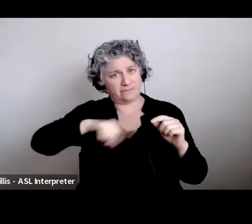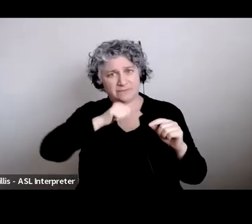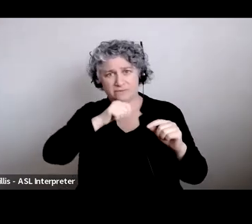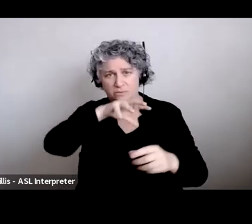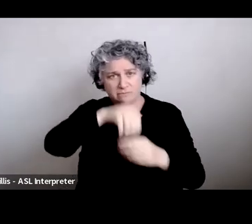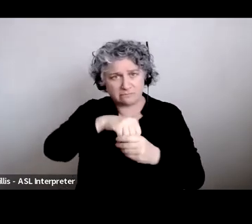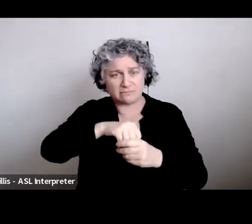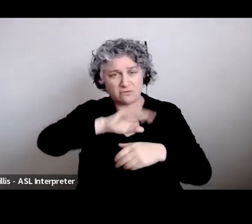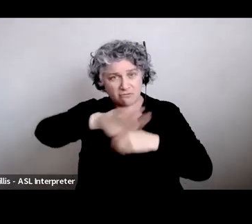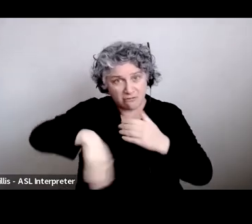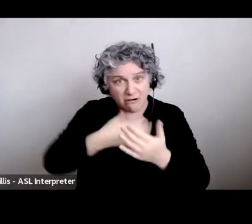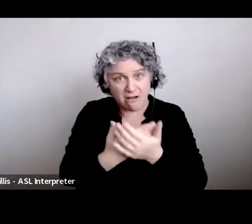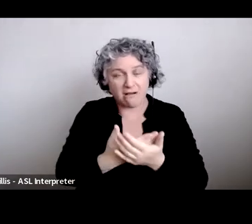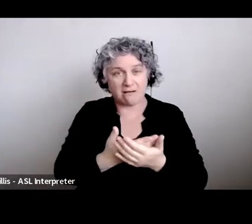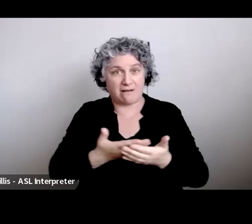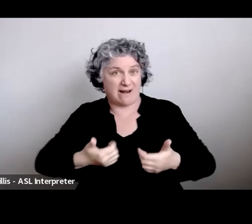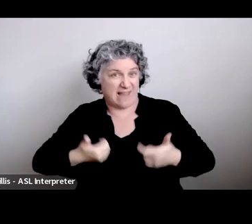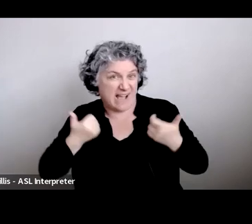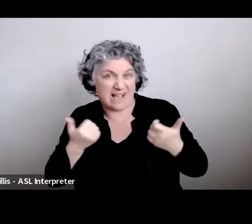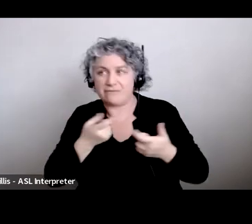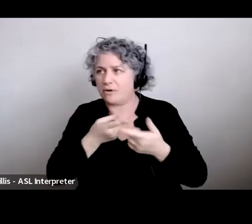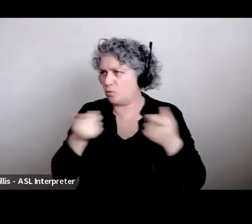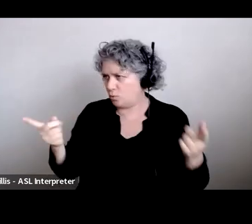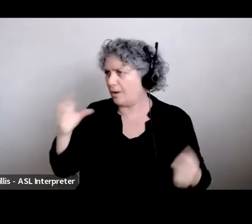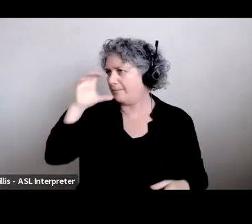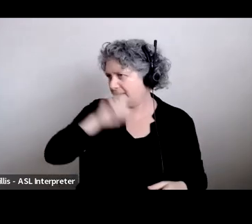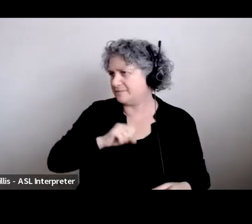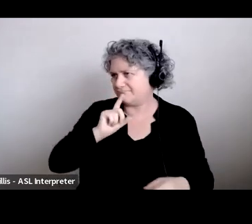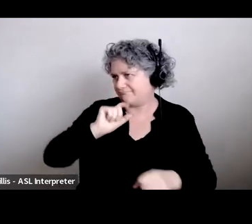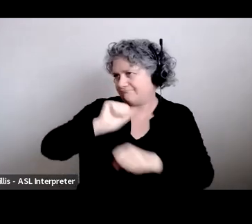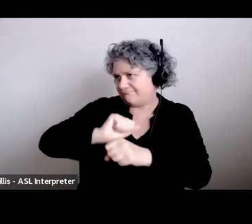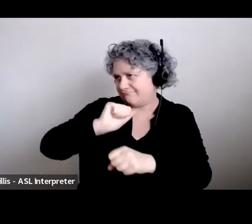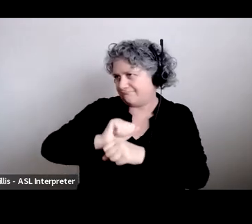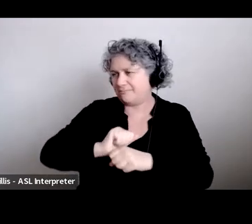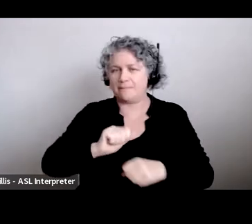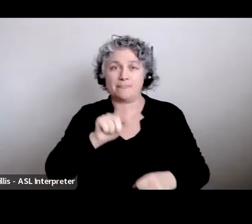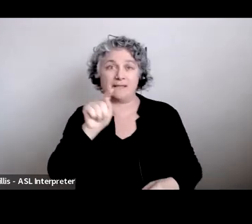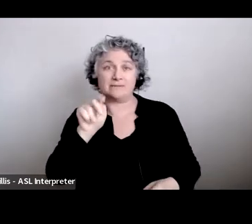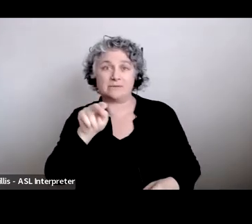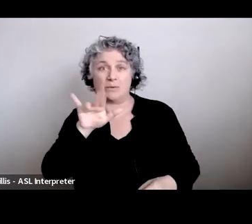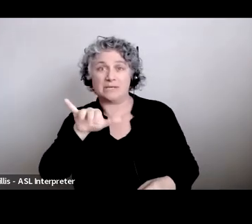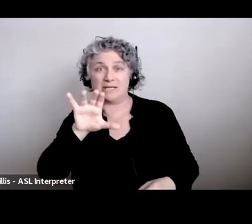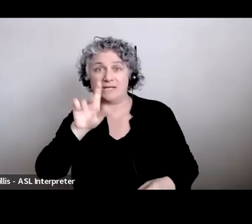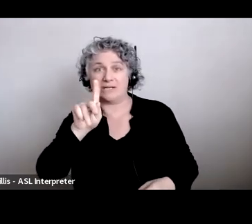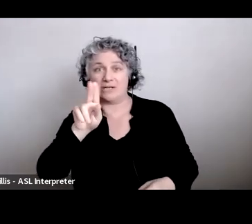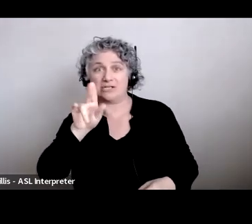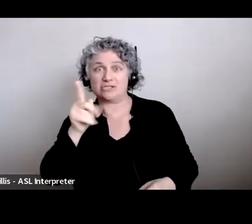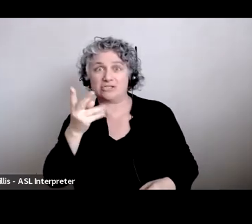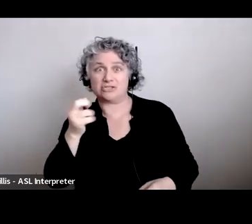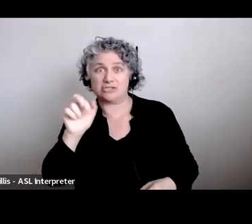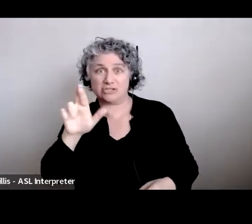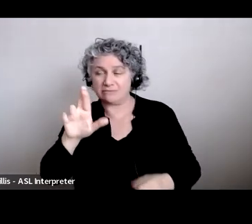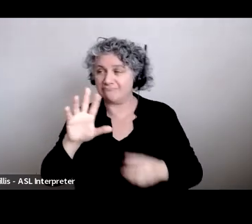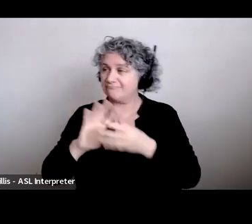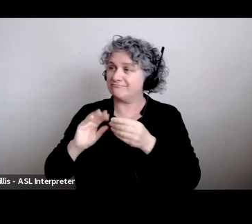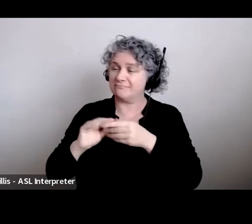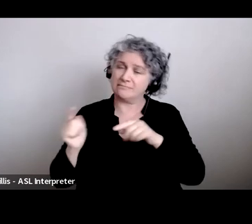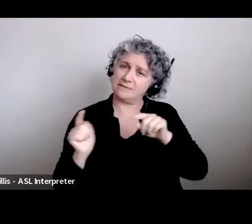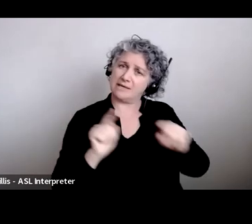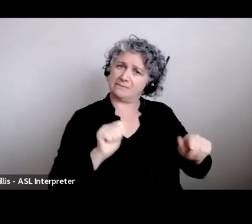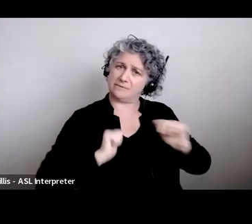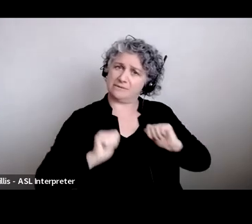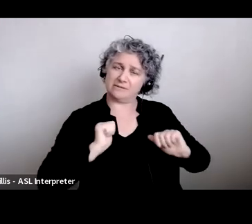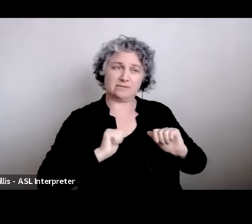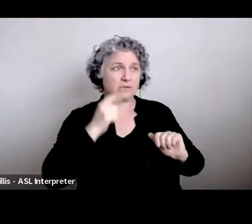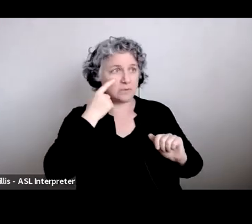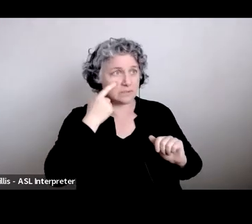part where you get to be there live. You're there in person, as Tony Kushner says. You come to the theater to witness the things that are the